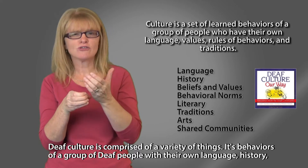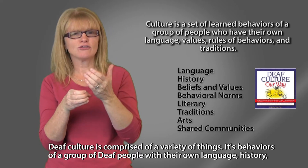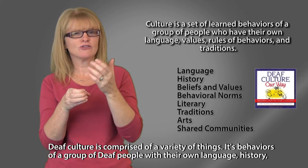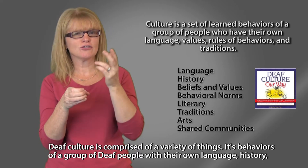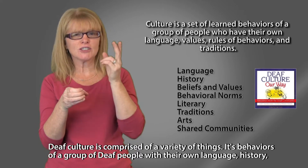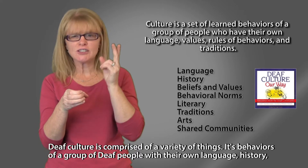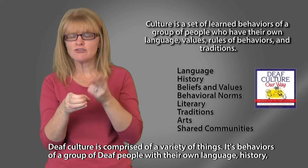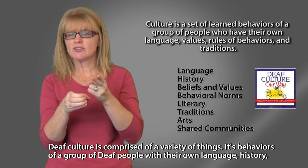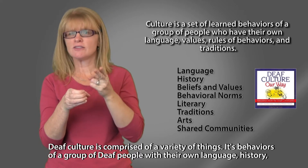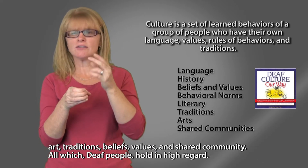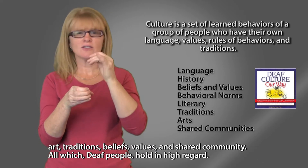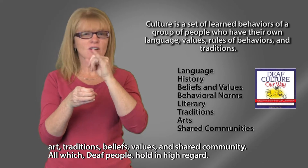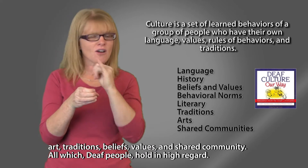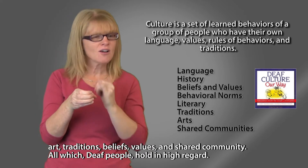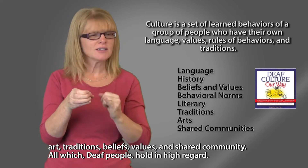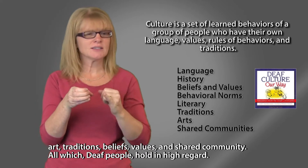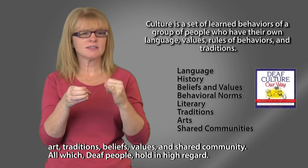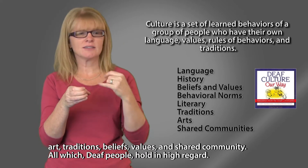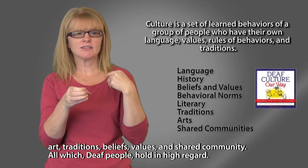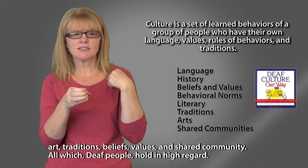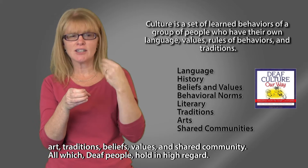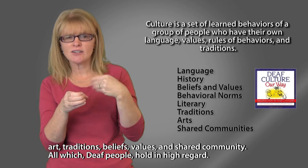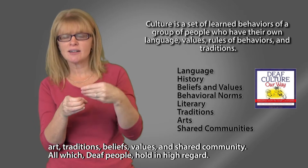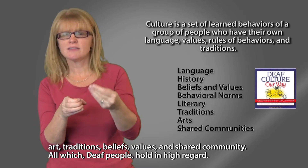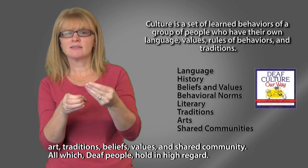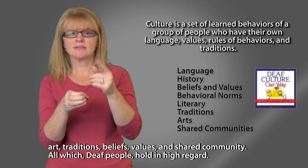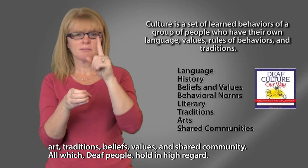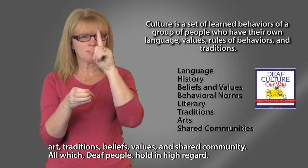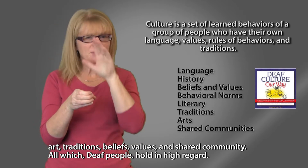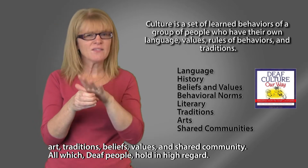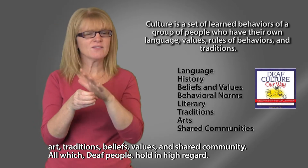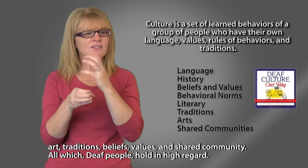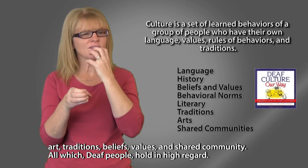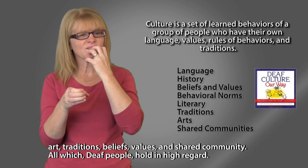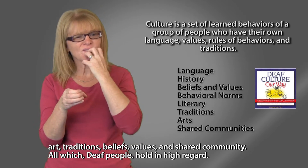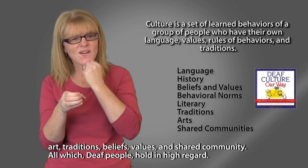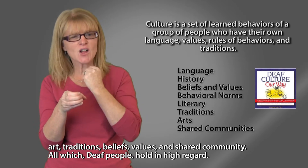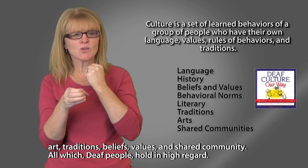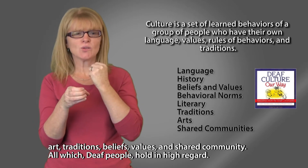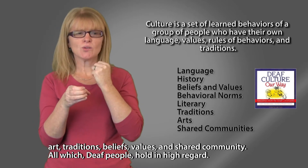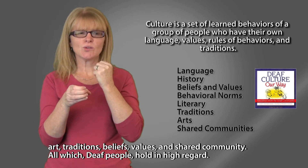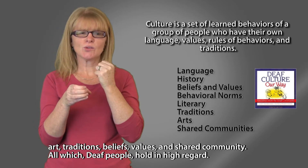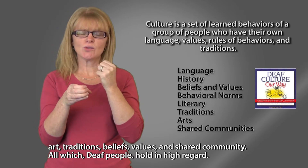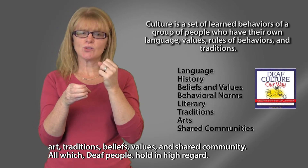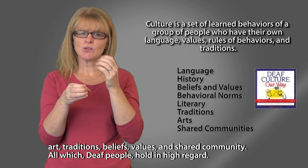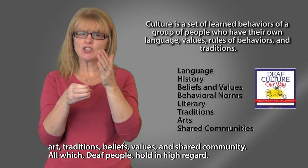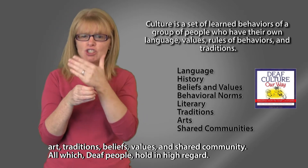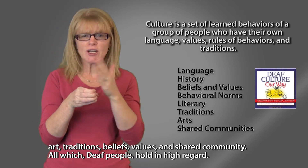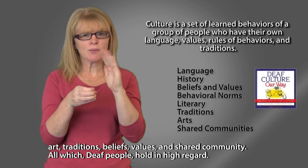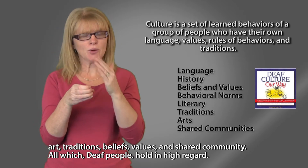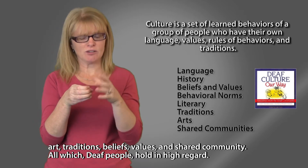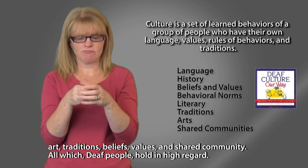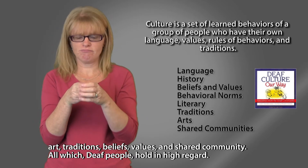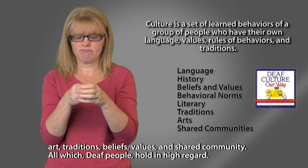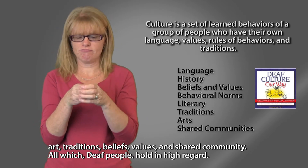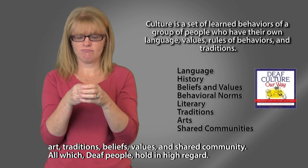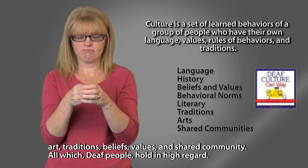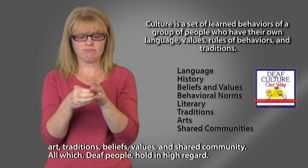history, art, traditions, beliefs, values, and shared community, all which Deaf